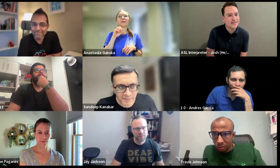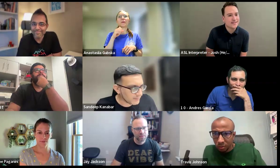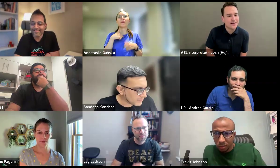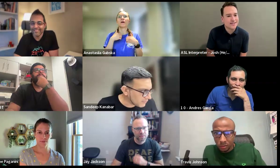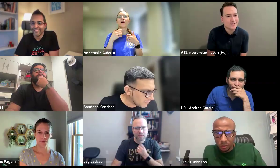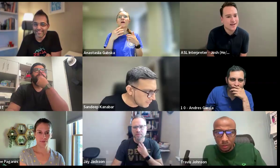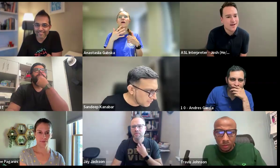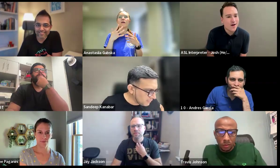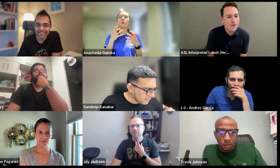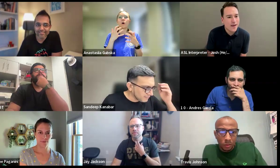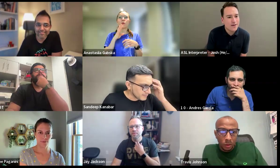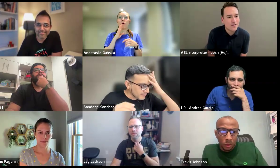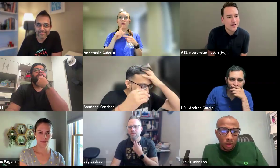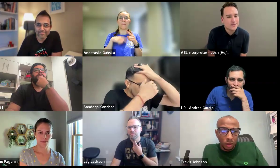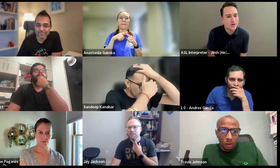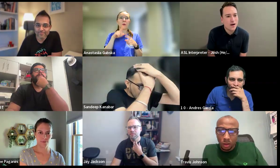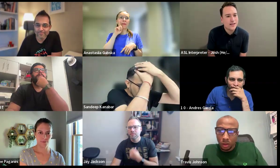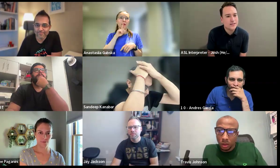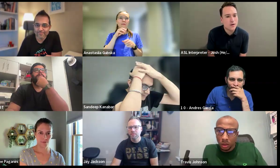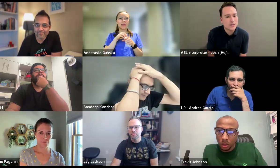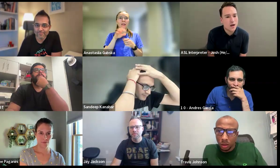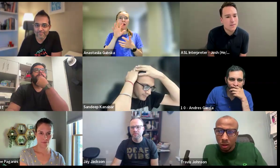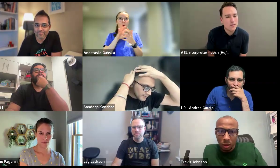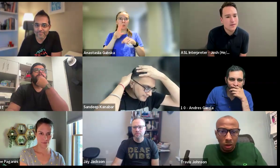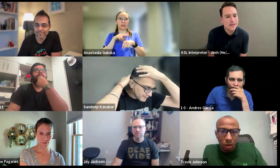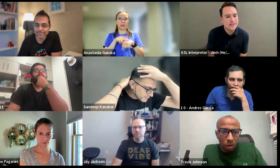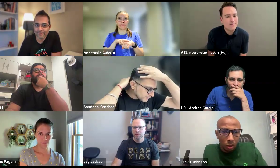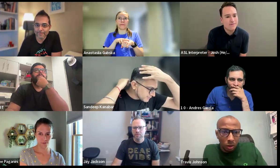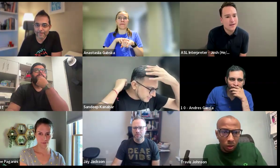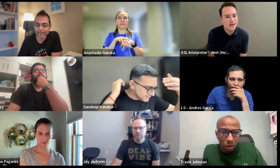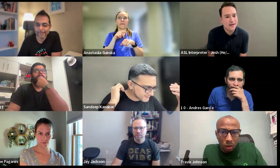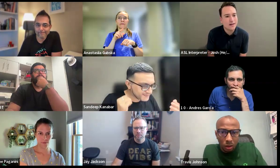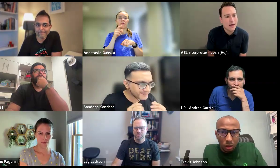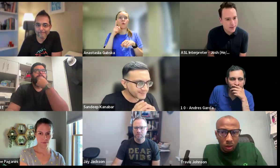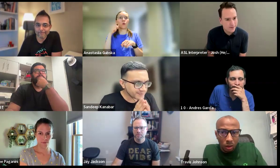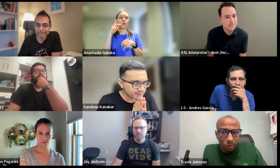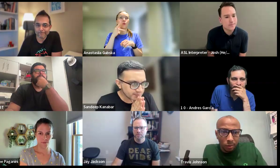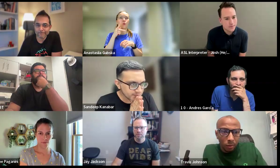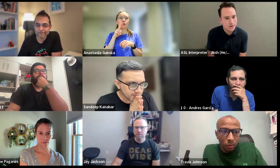This is Anastasia. Okay, great. So I did want to talk about the deaf in Cloud Native